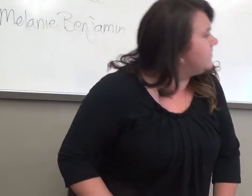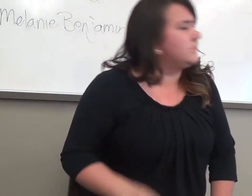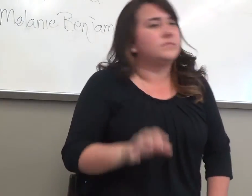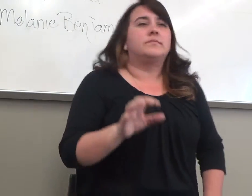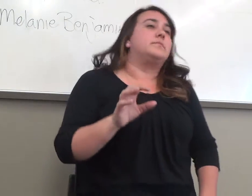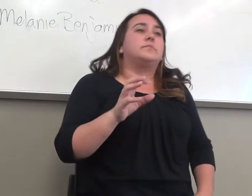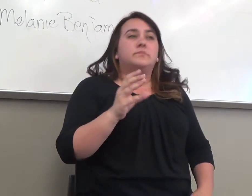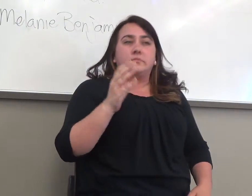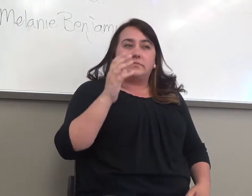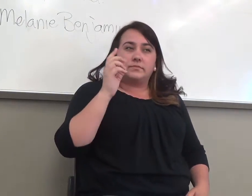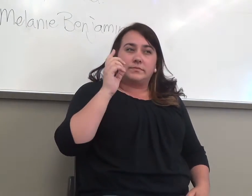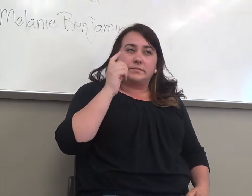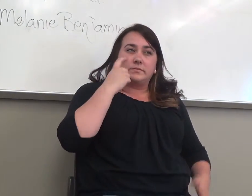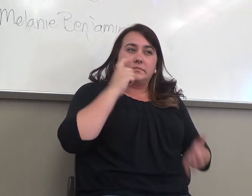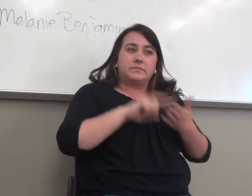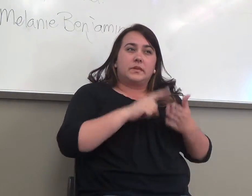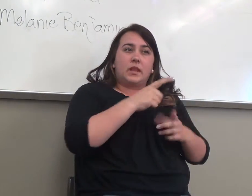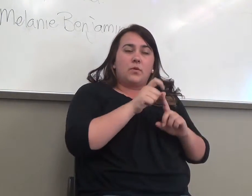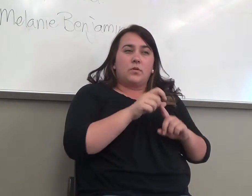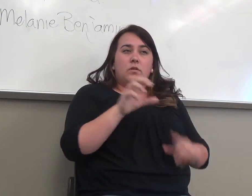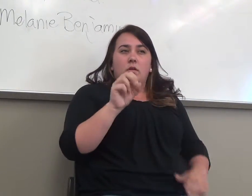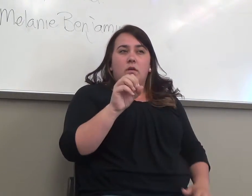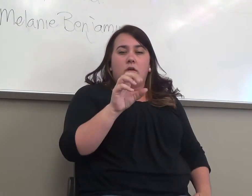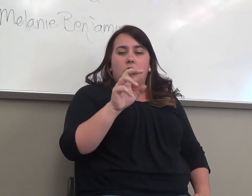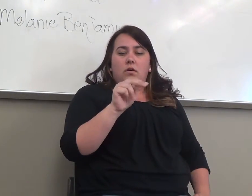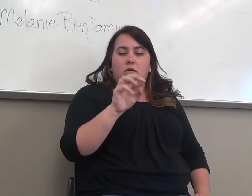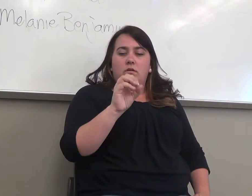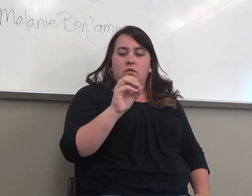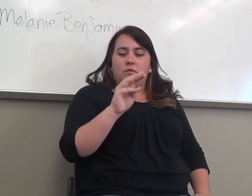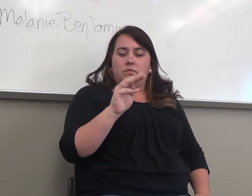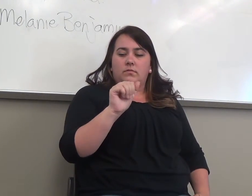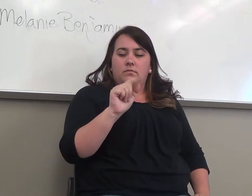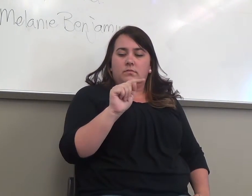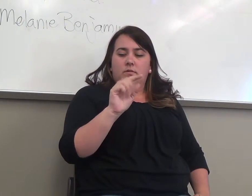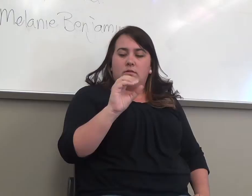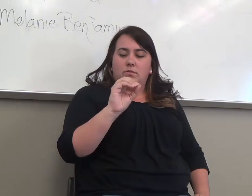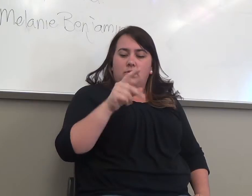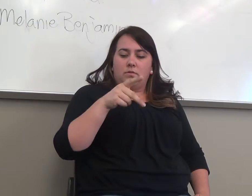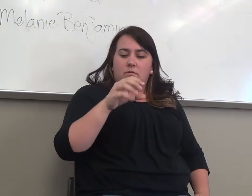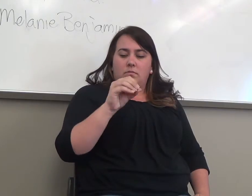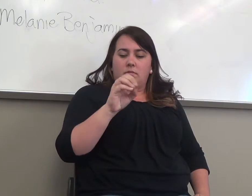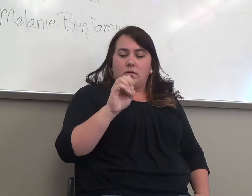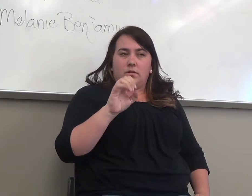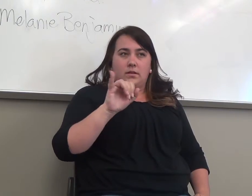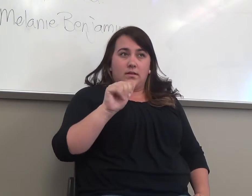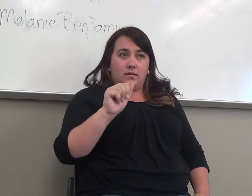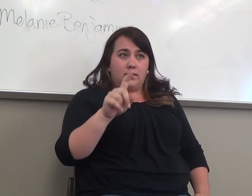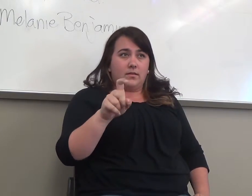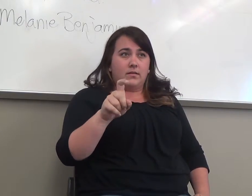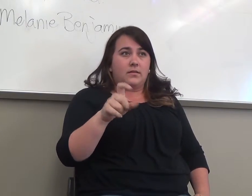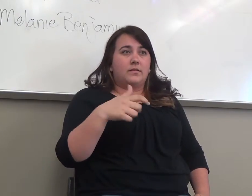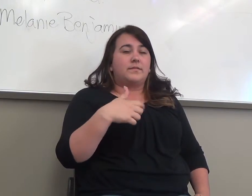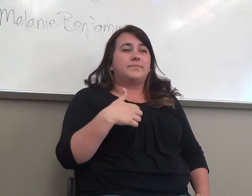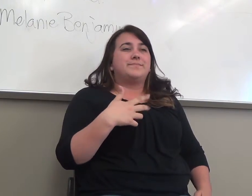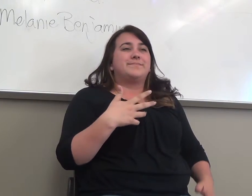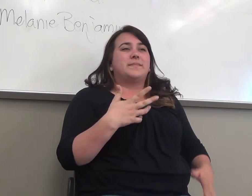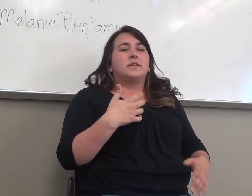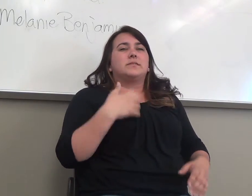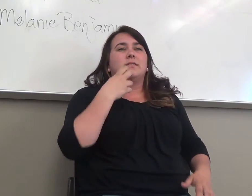Anybody ever run across that in your high school English classes? It's called onomatopoeia, and it